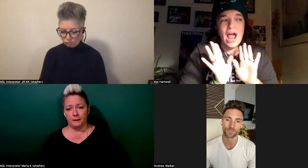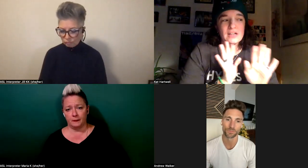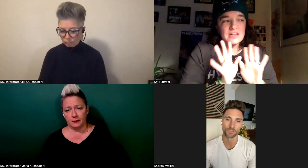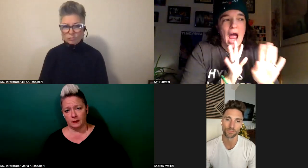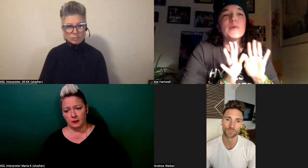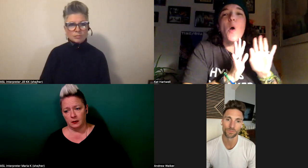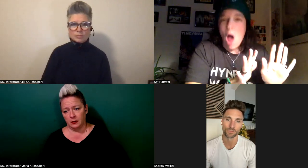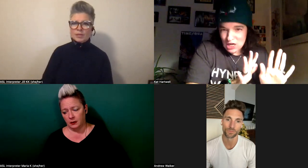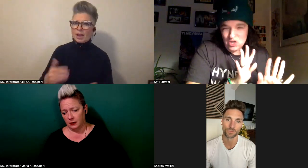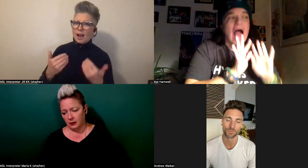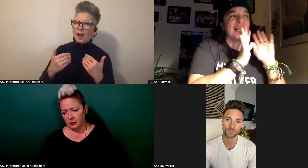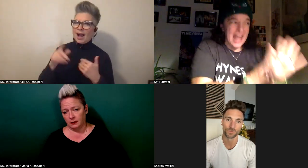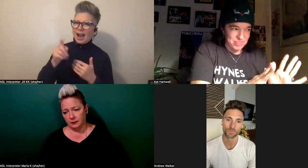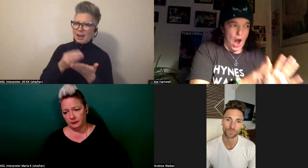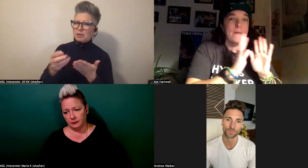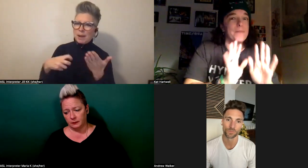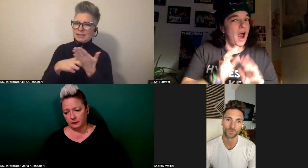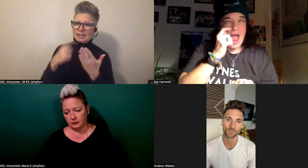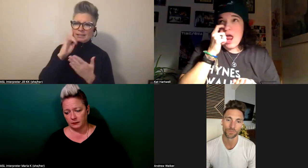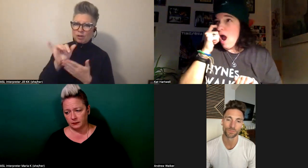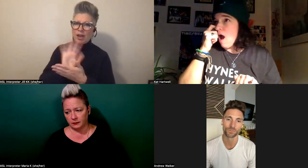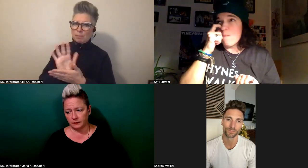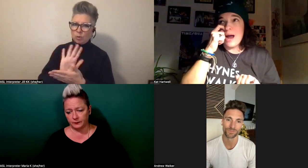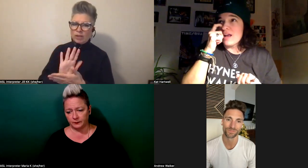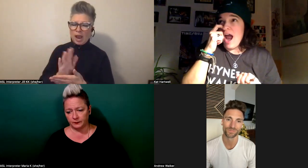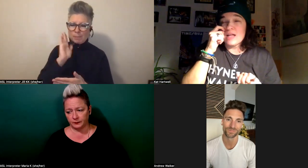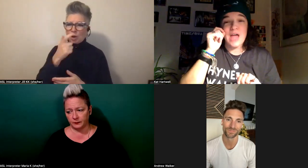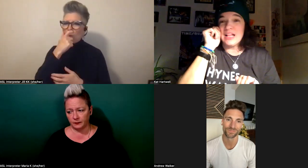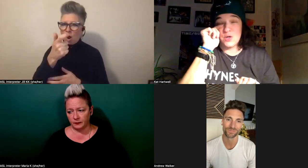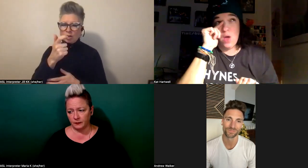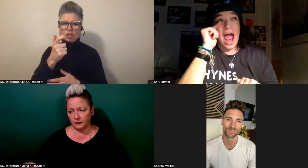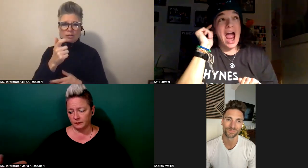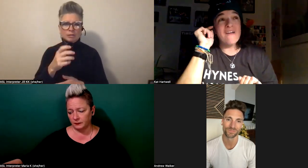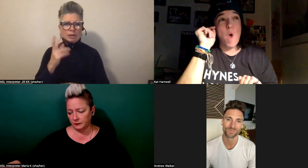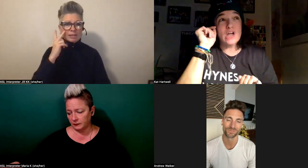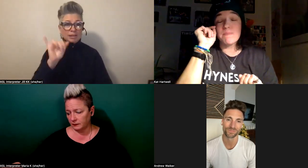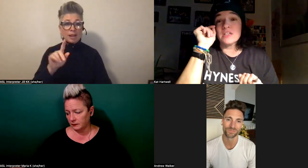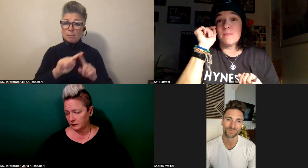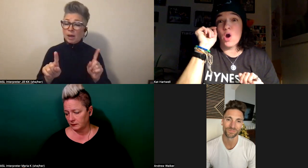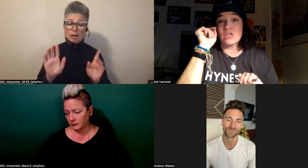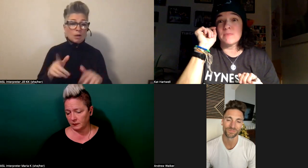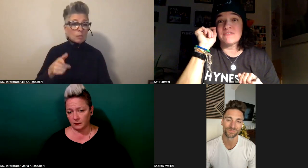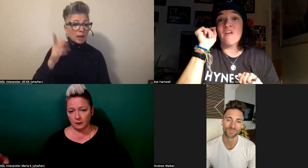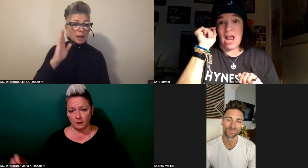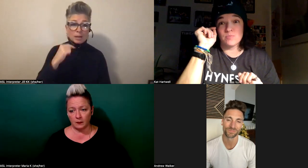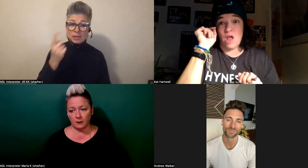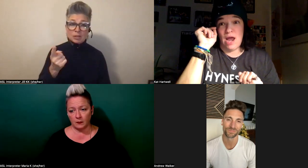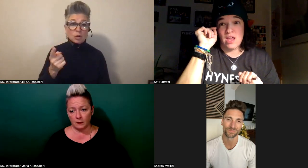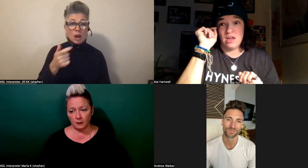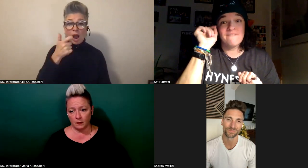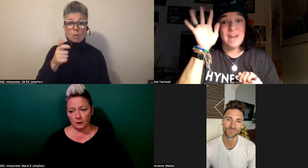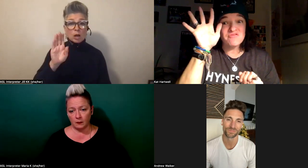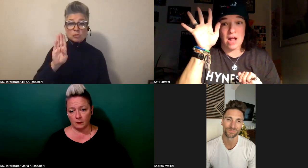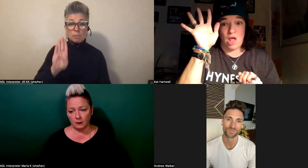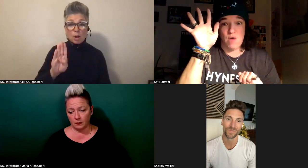movie. So that I'm gonna watch it. I'll get there. But oh my God, I'm telling you, dude, I've watched Baltimore Christmas 5 times